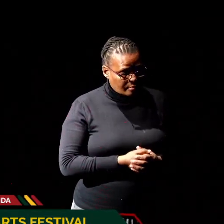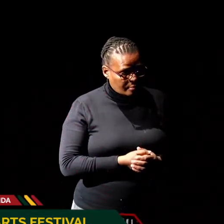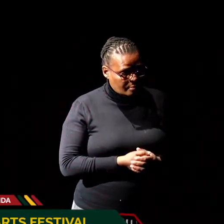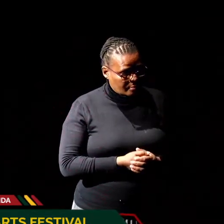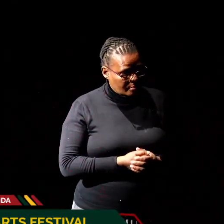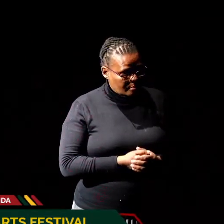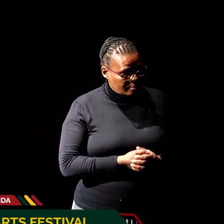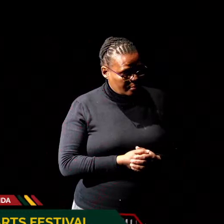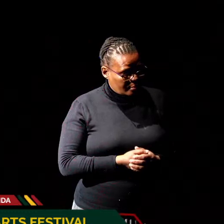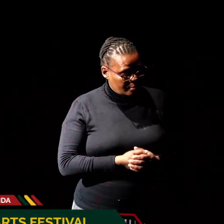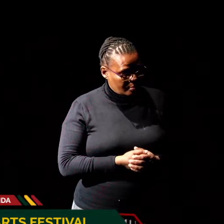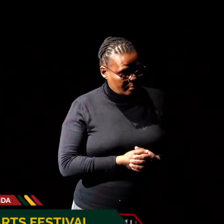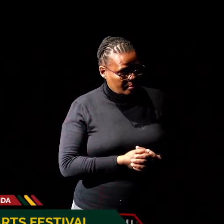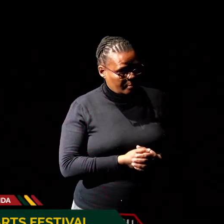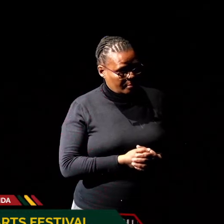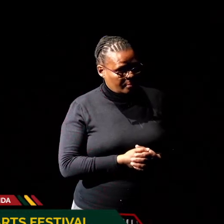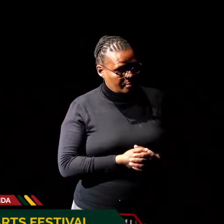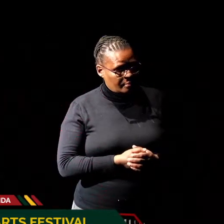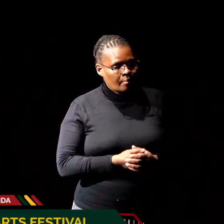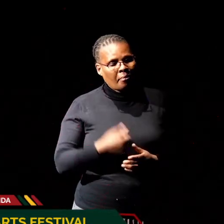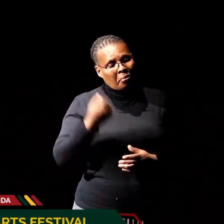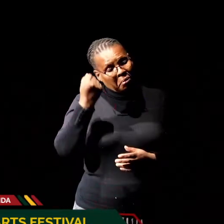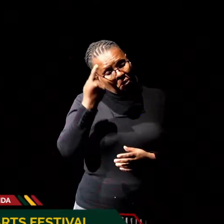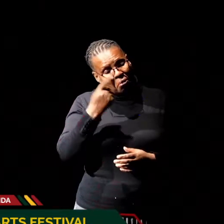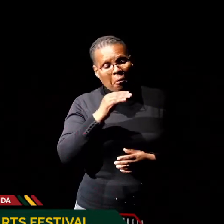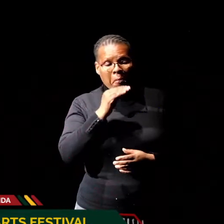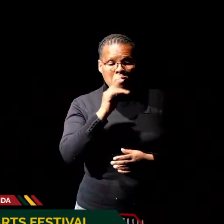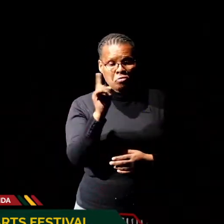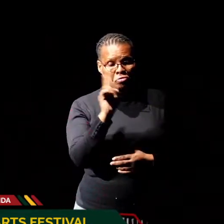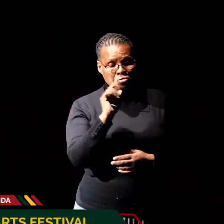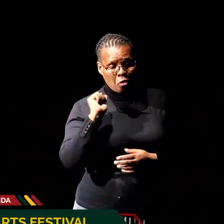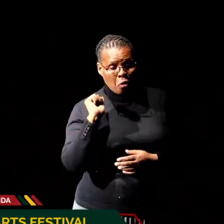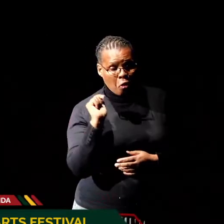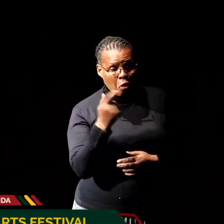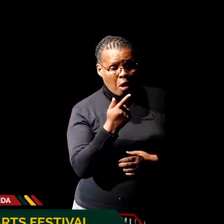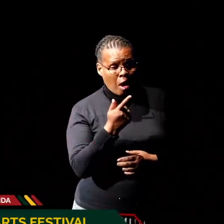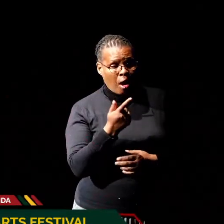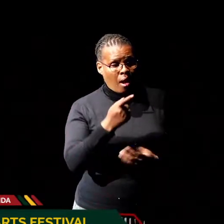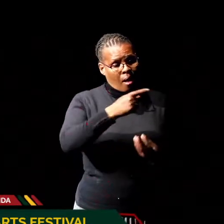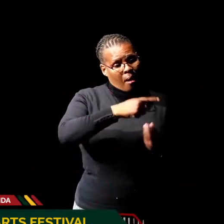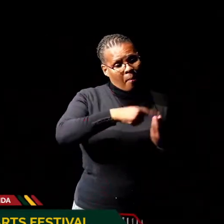understanding what we are all about this evening.